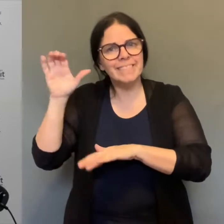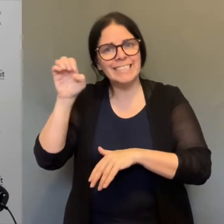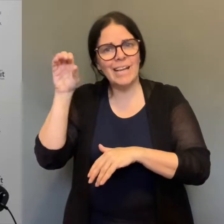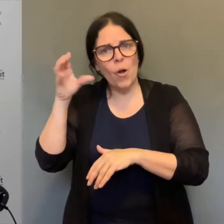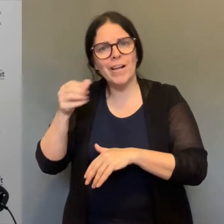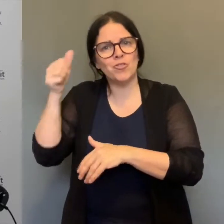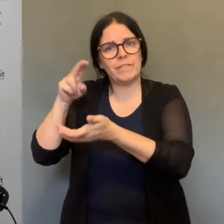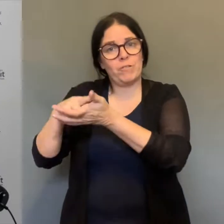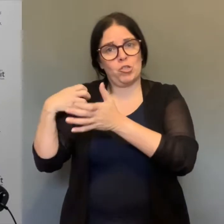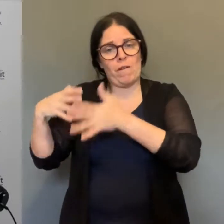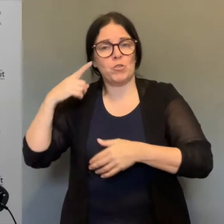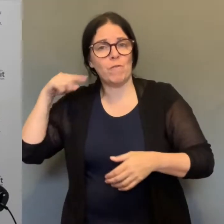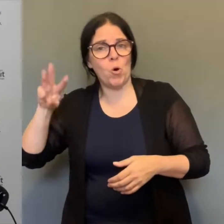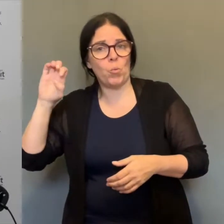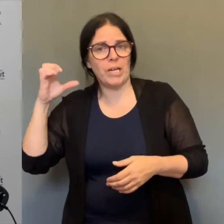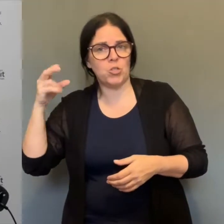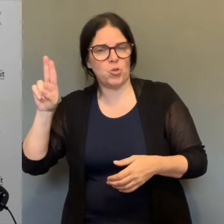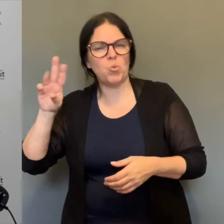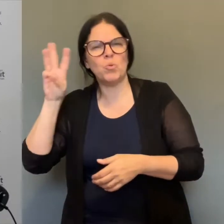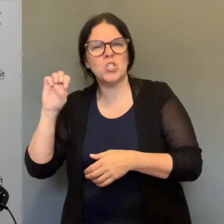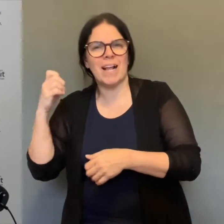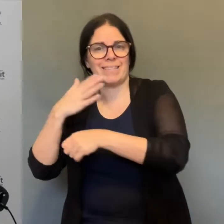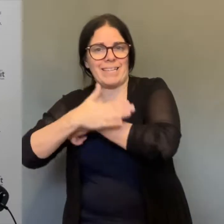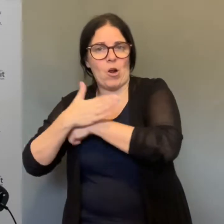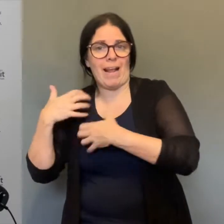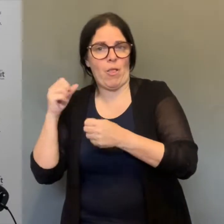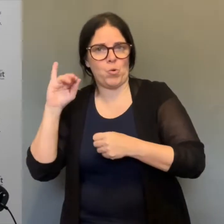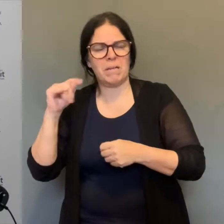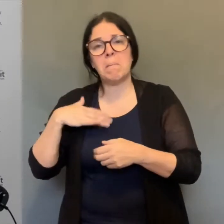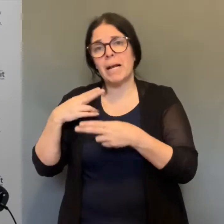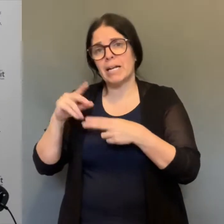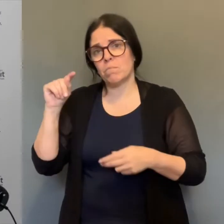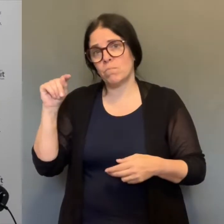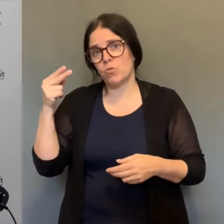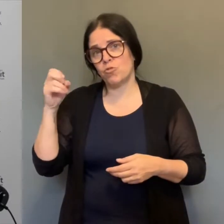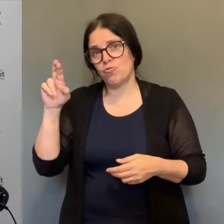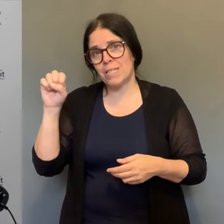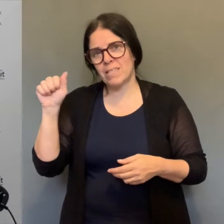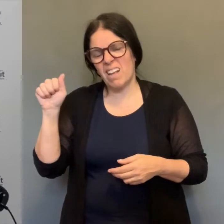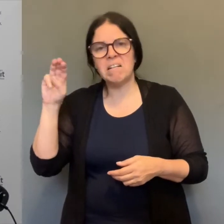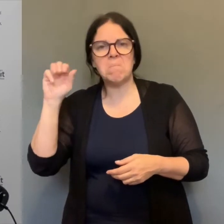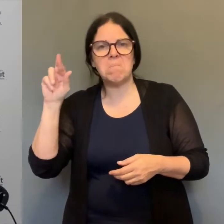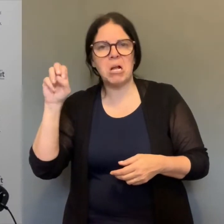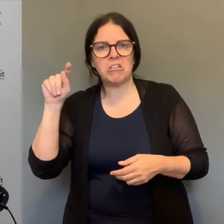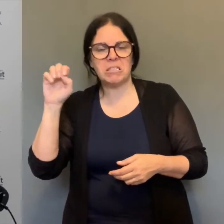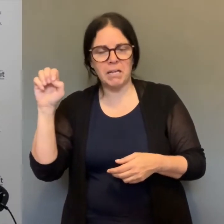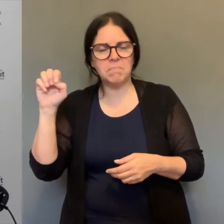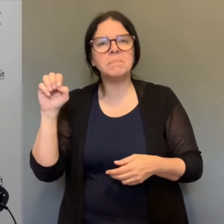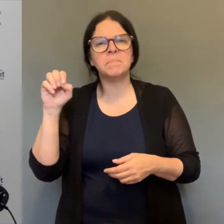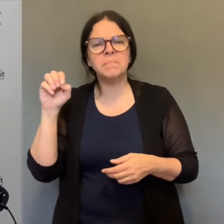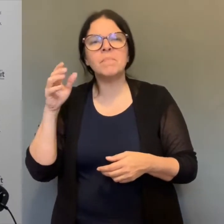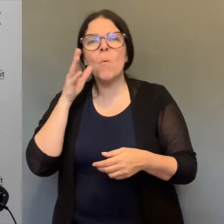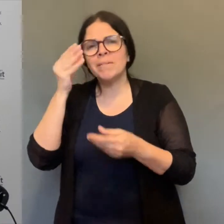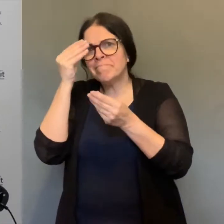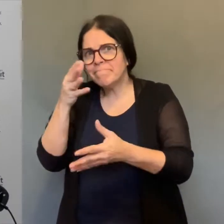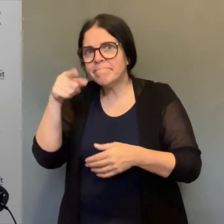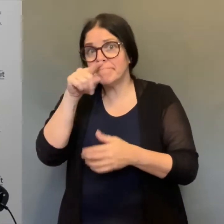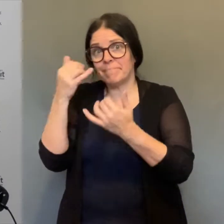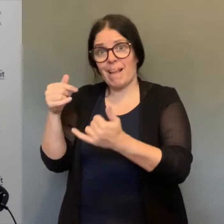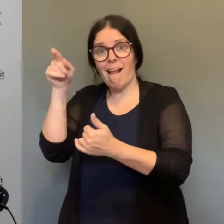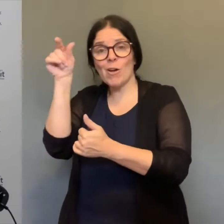Welcome everyone. Thank you for joining us today. I'm Theresa Marentette, CEO and Chief Nursing Officer of the Windsor-Essex County Health